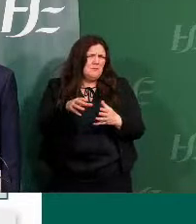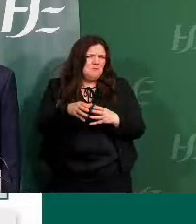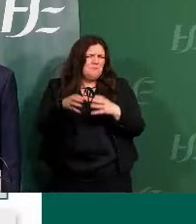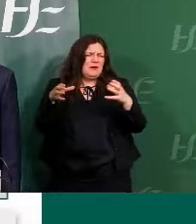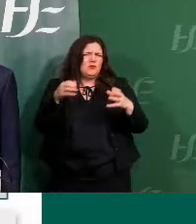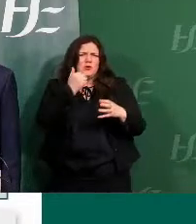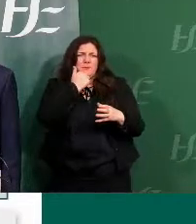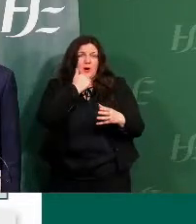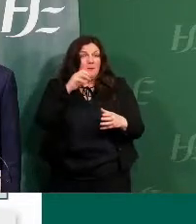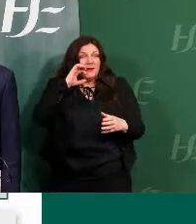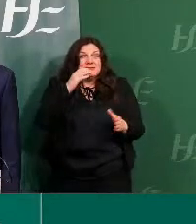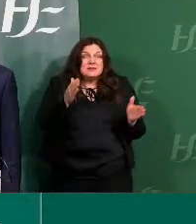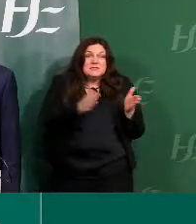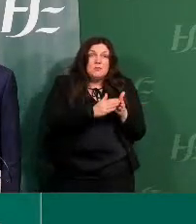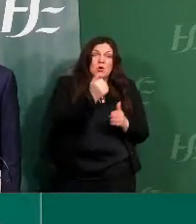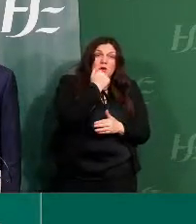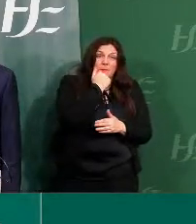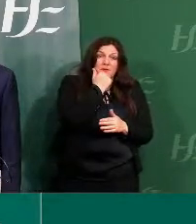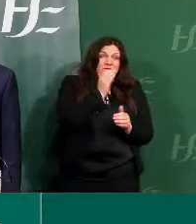those admitted to ICU.